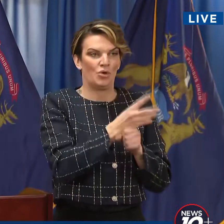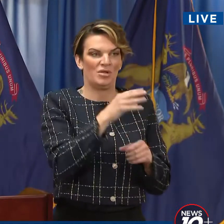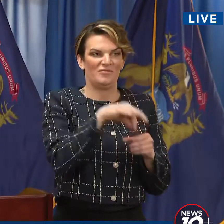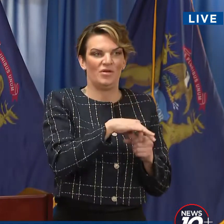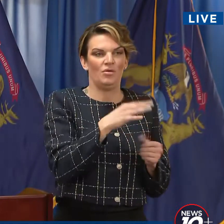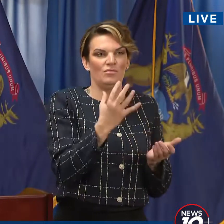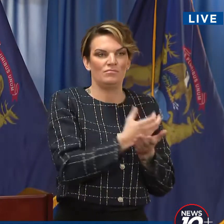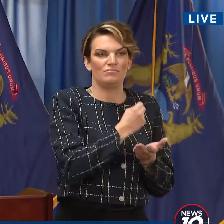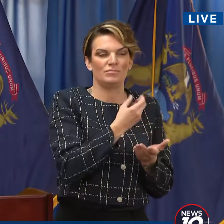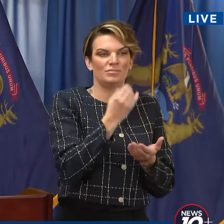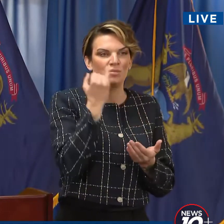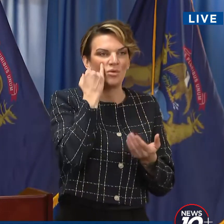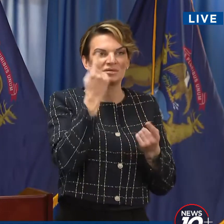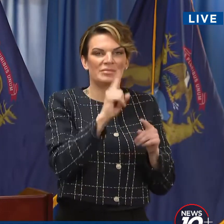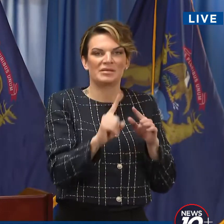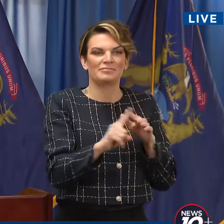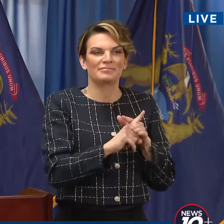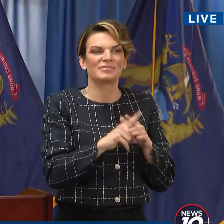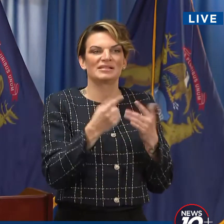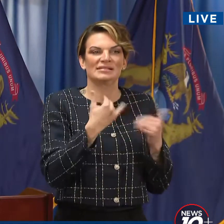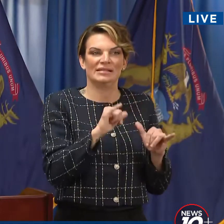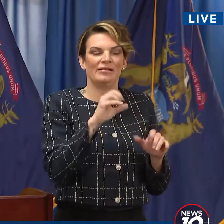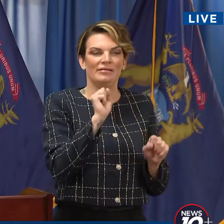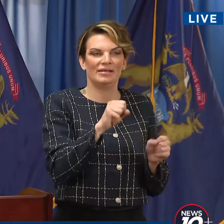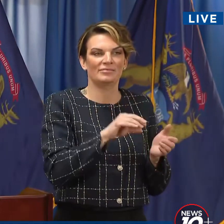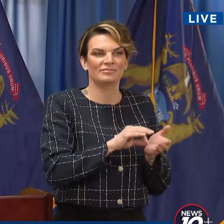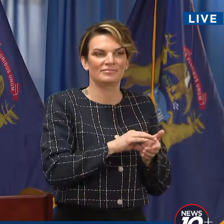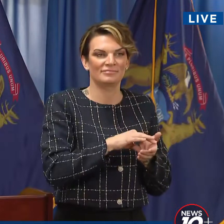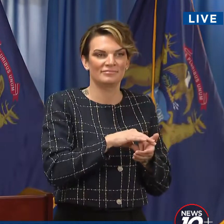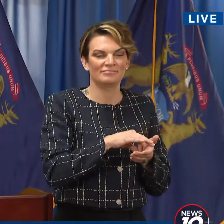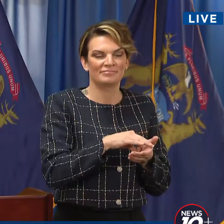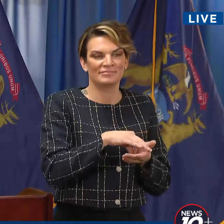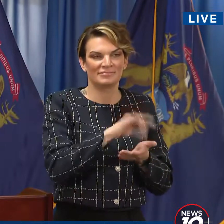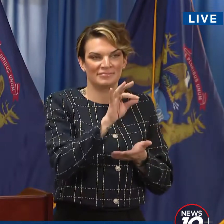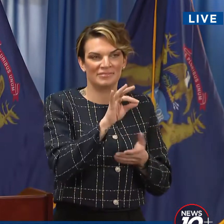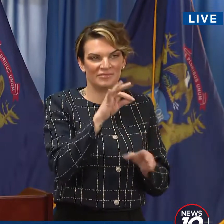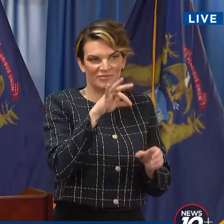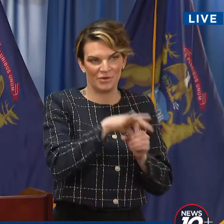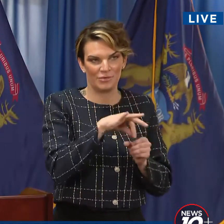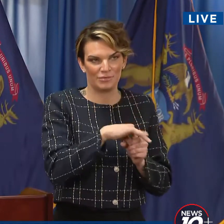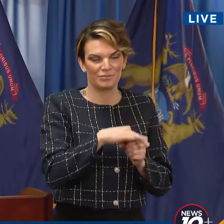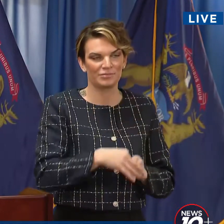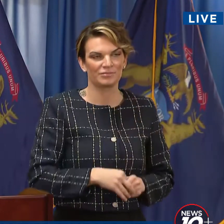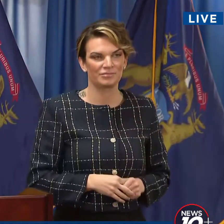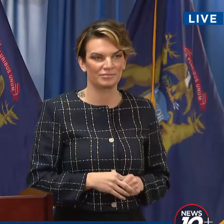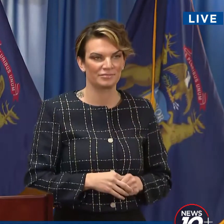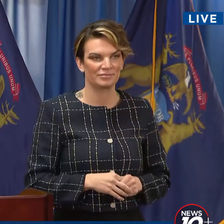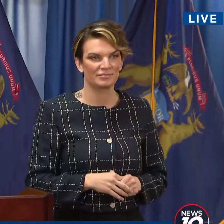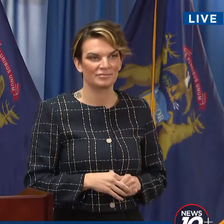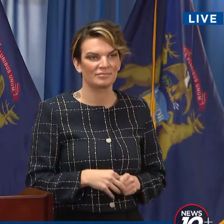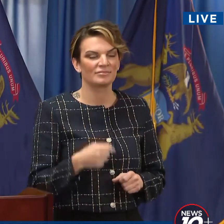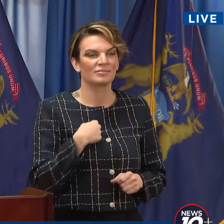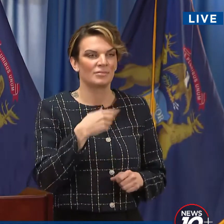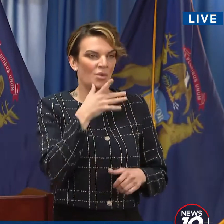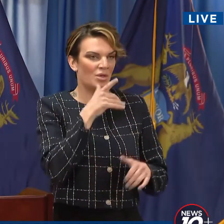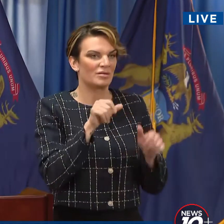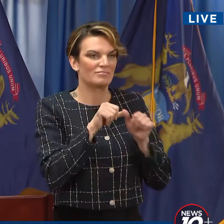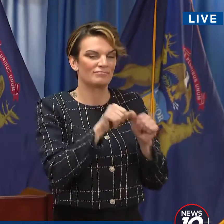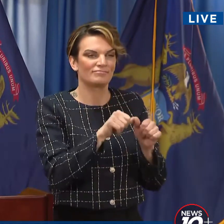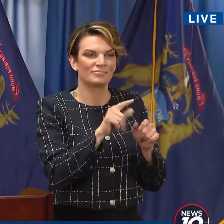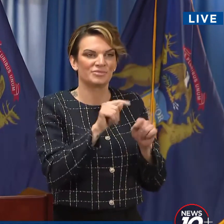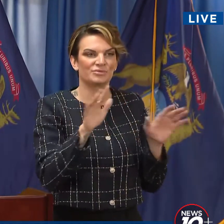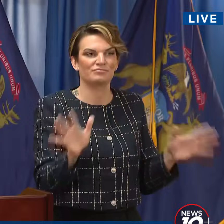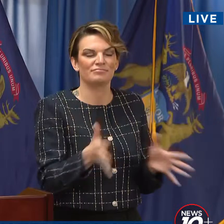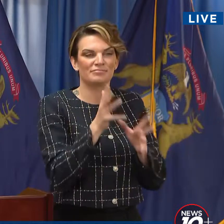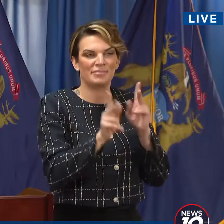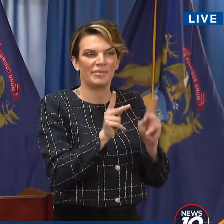potential late occurrences from blocking your ability to participate in the election. So we will continue to